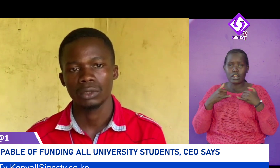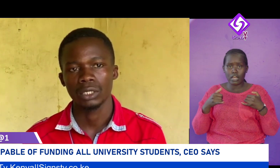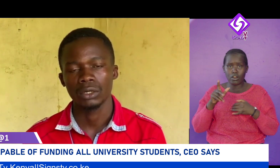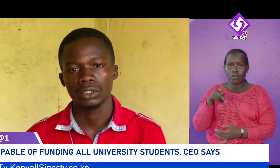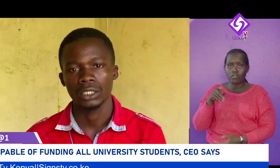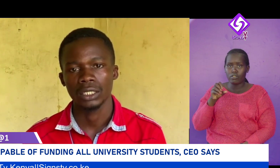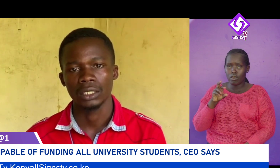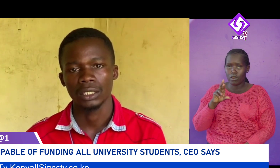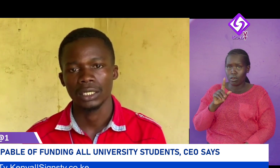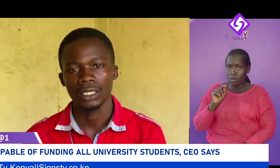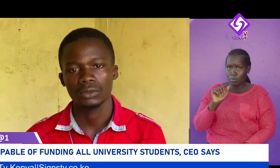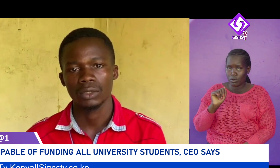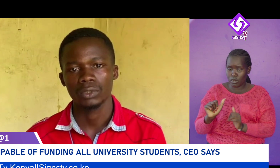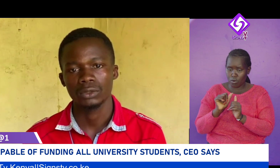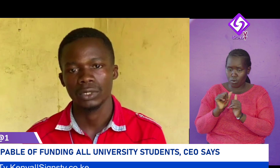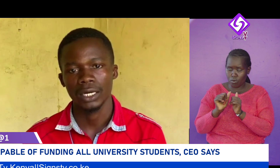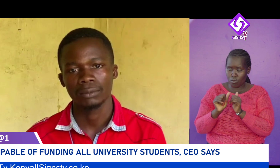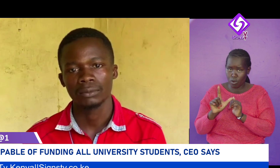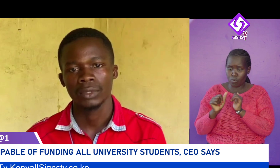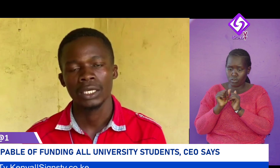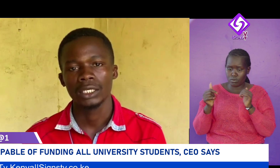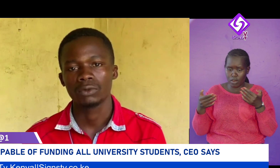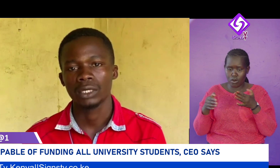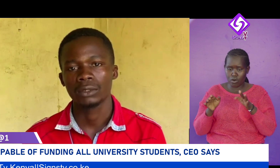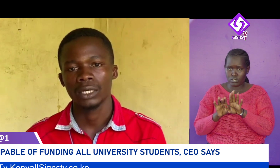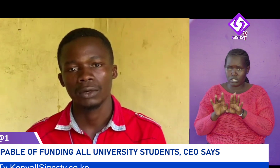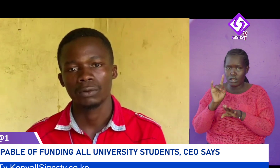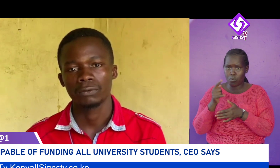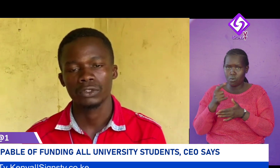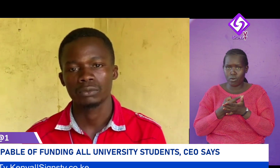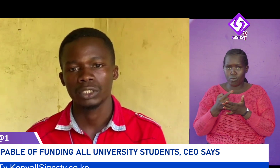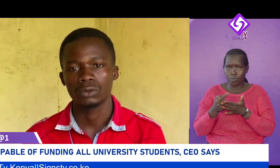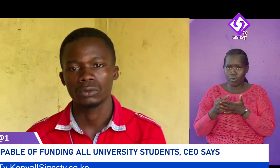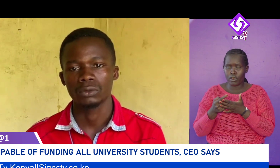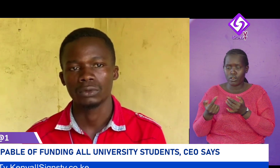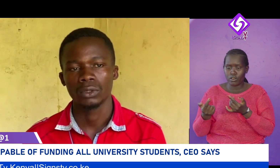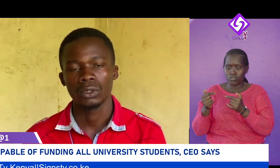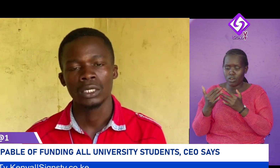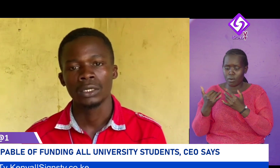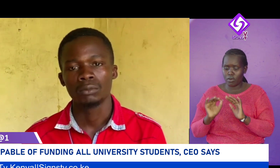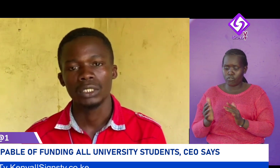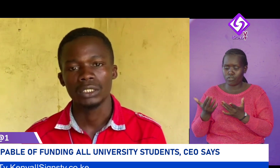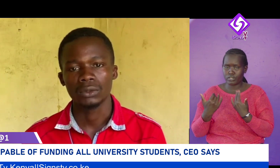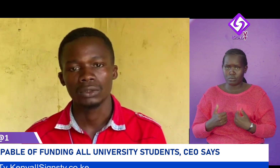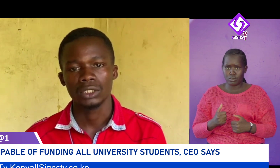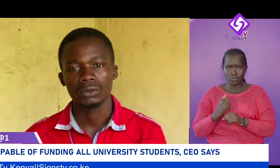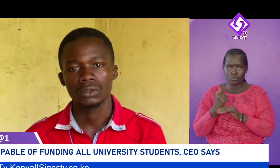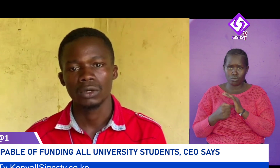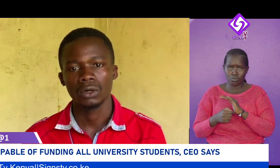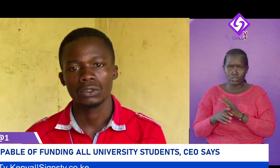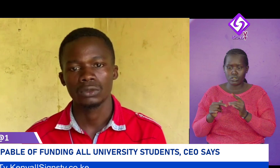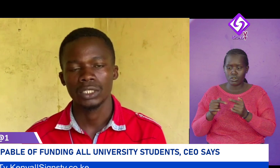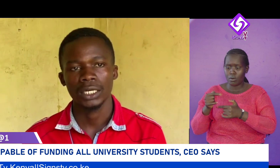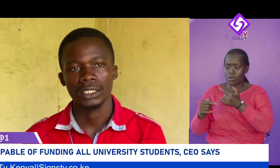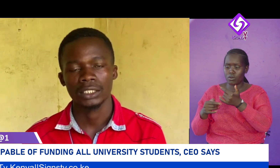be closed in the next 1 week to come, it will now force me to be discontinued or to take a step